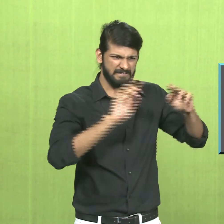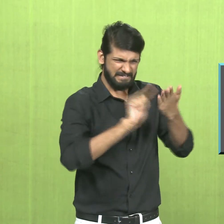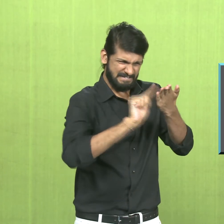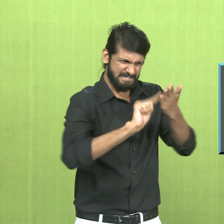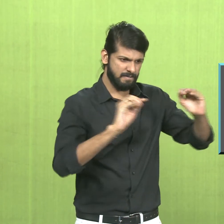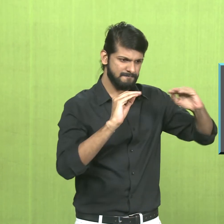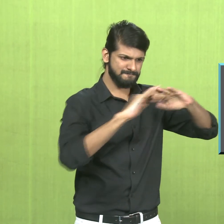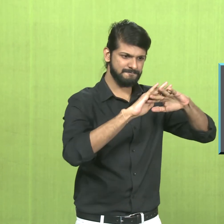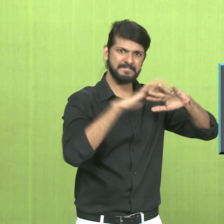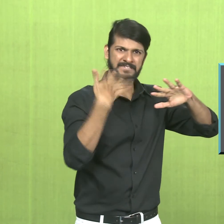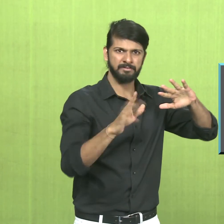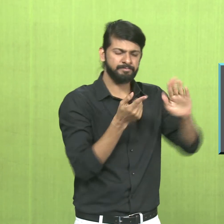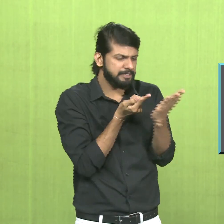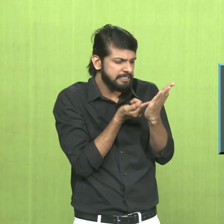second technique is scratching,